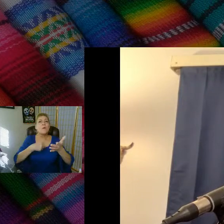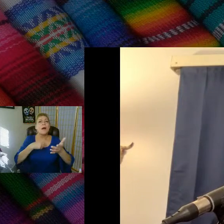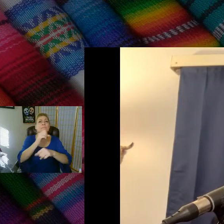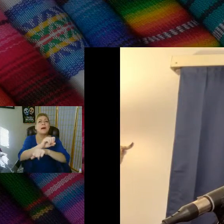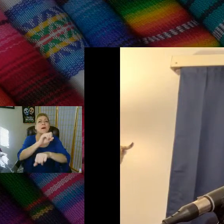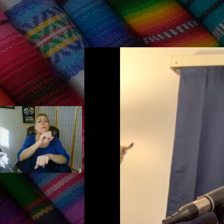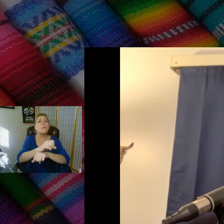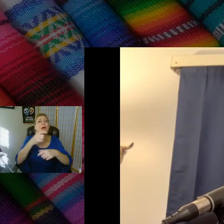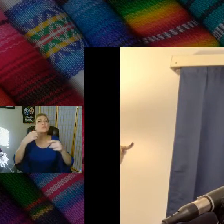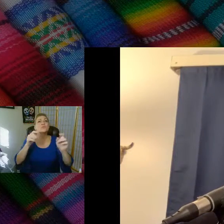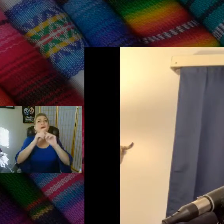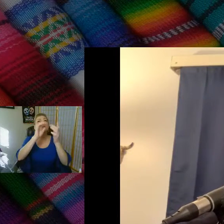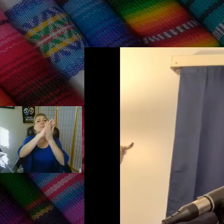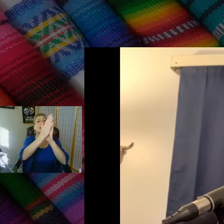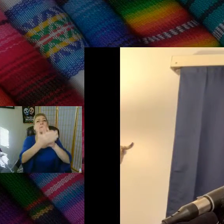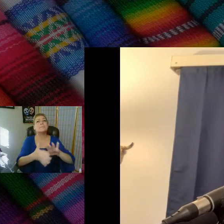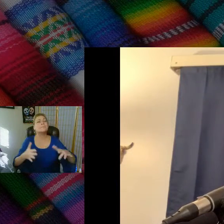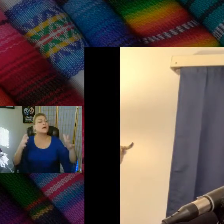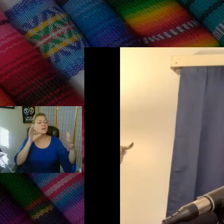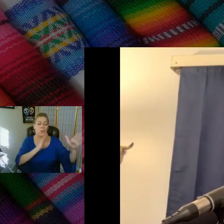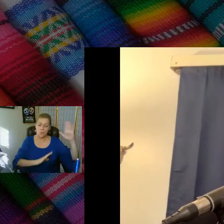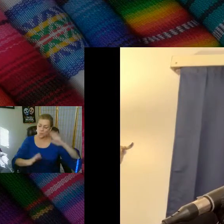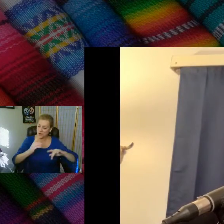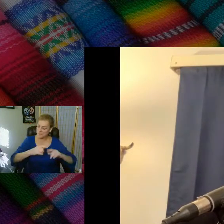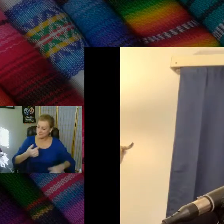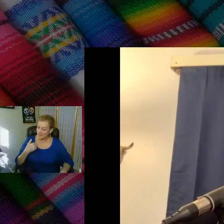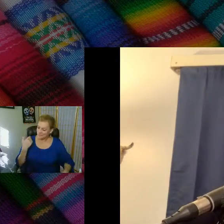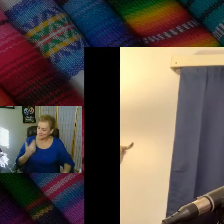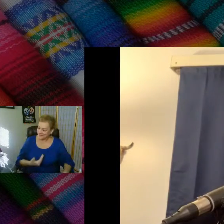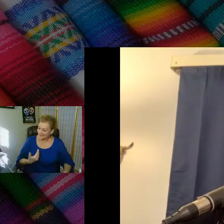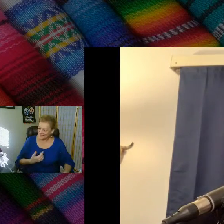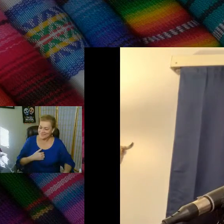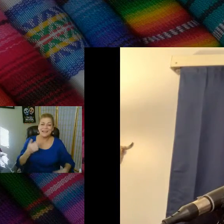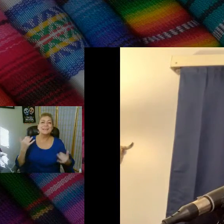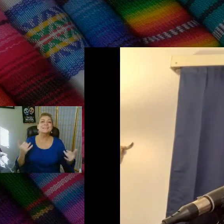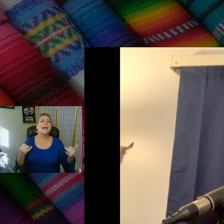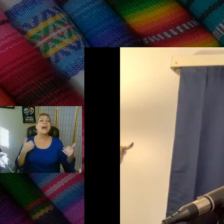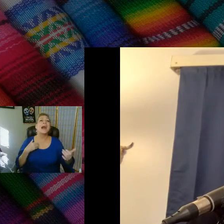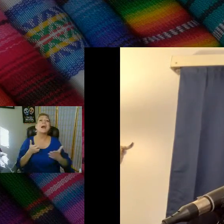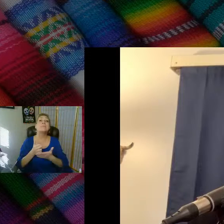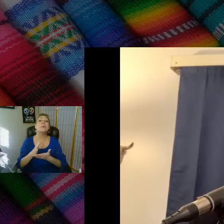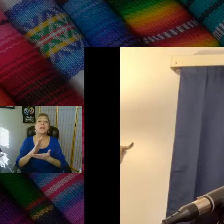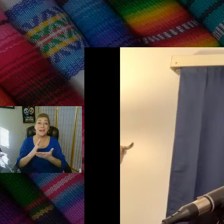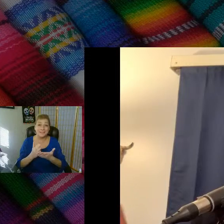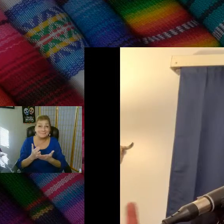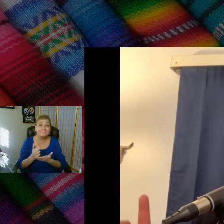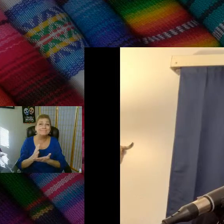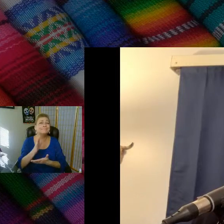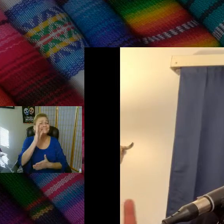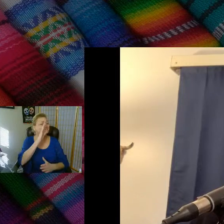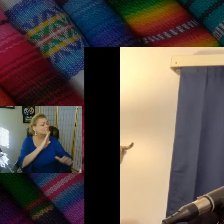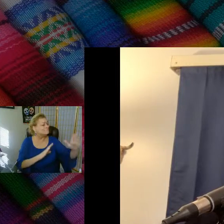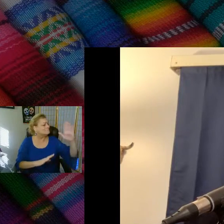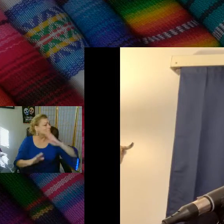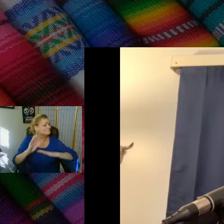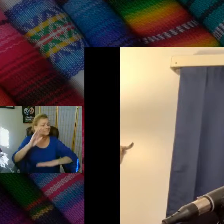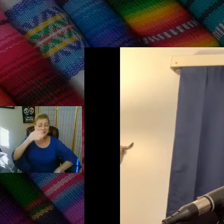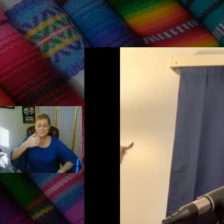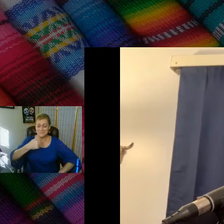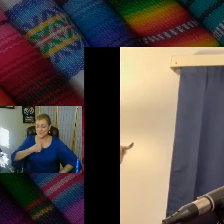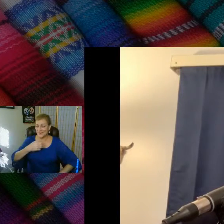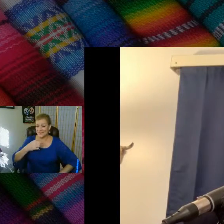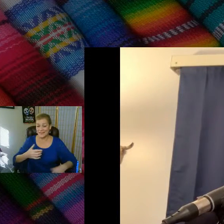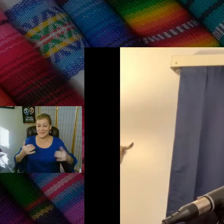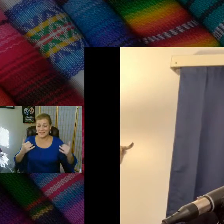be. Don't worry about me, now I am alright. Don't worry about